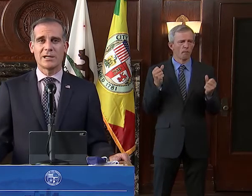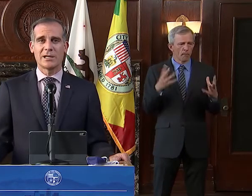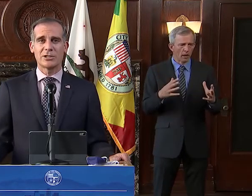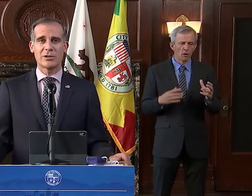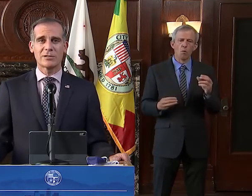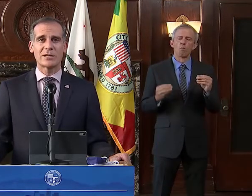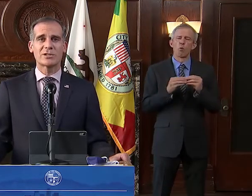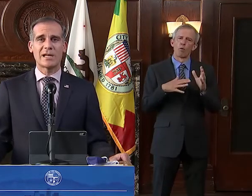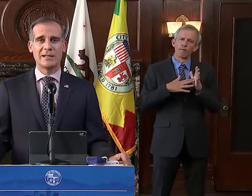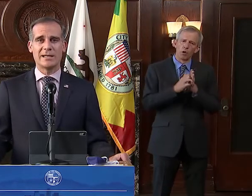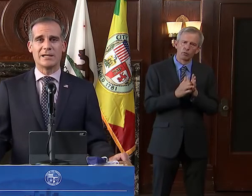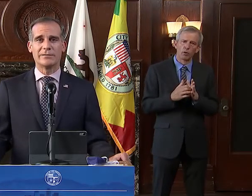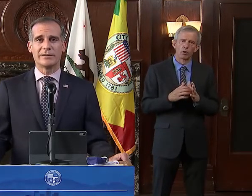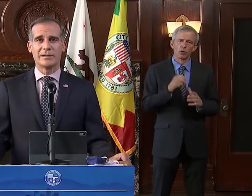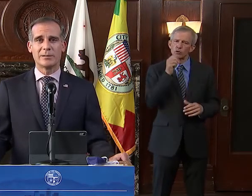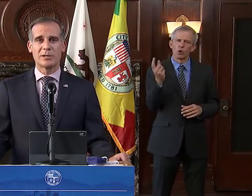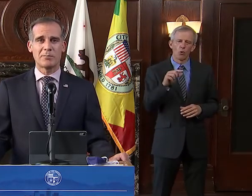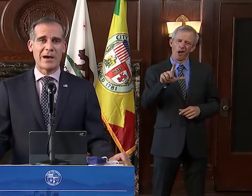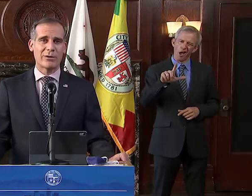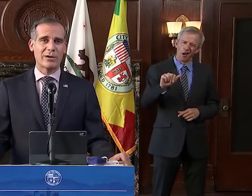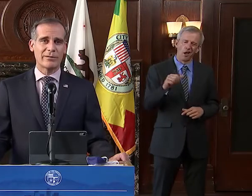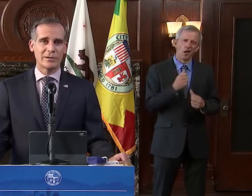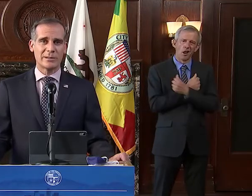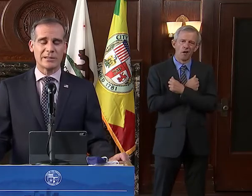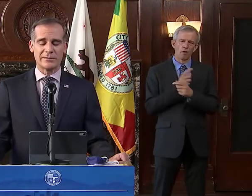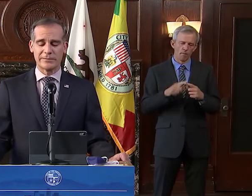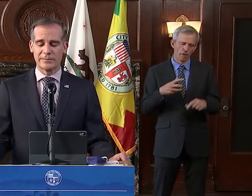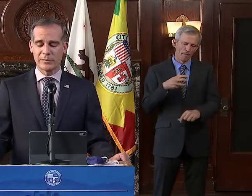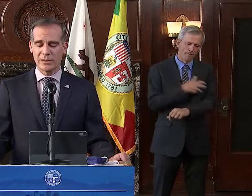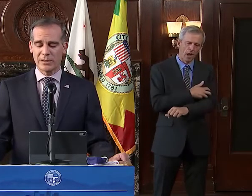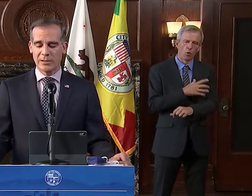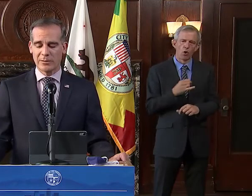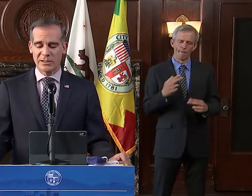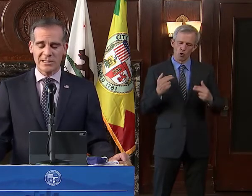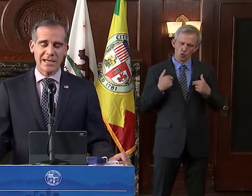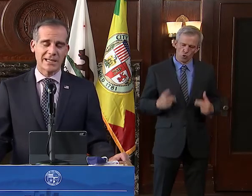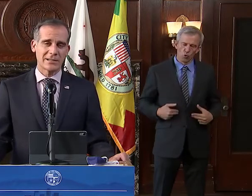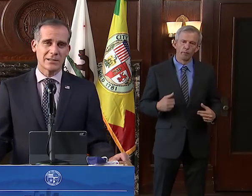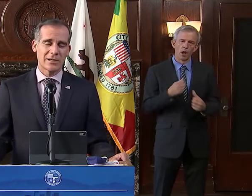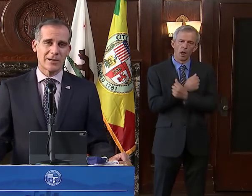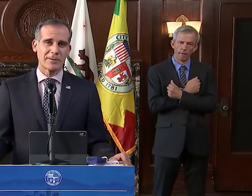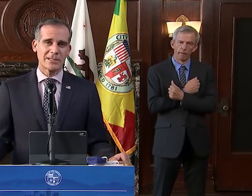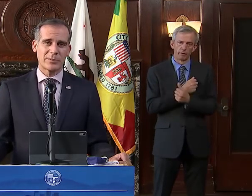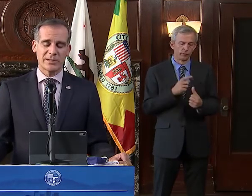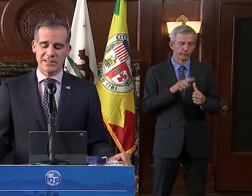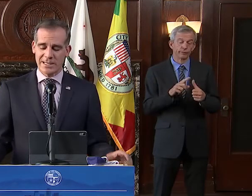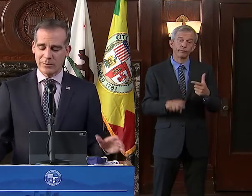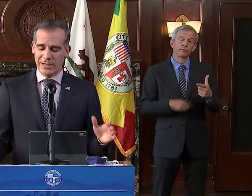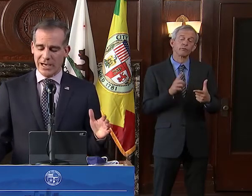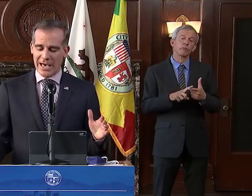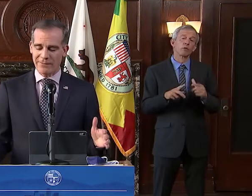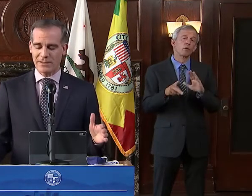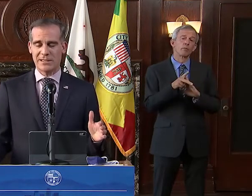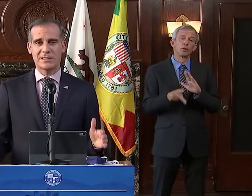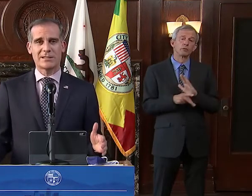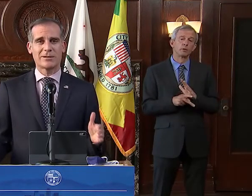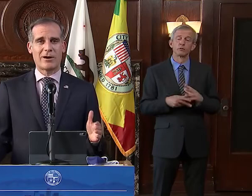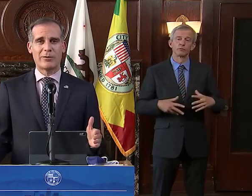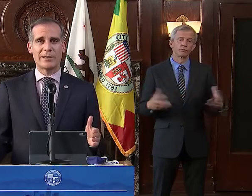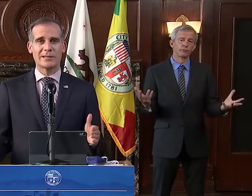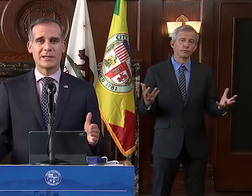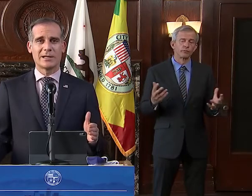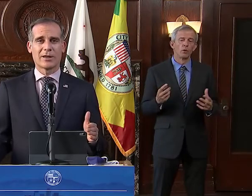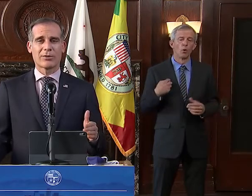us. It shows not just LA love, but the power of human love. But second, our principle is that we have to